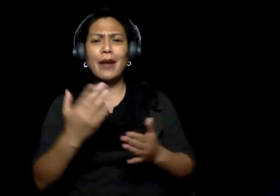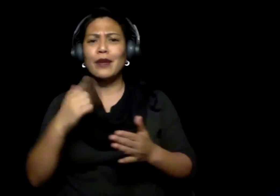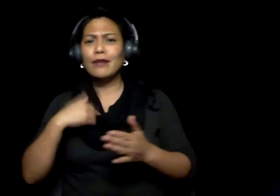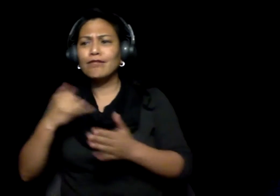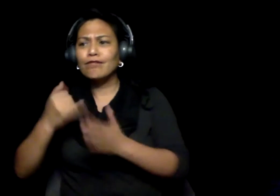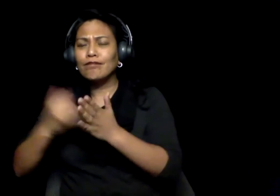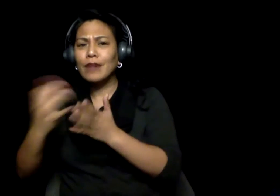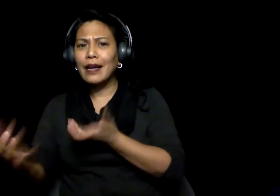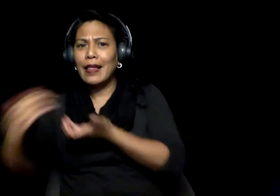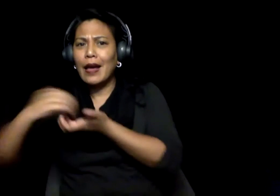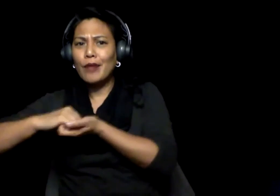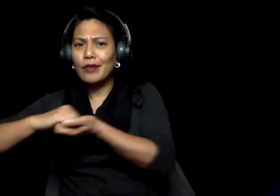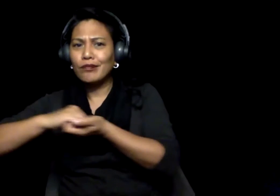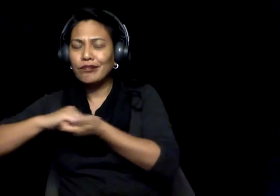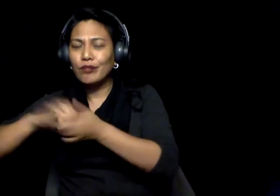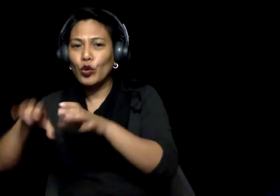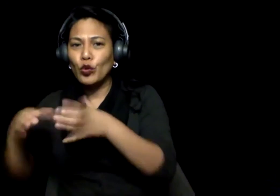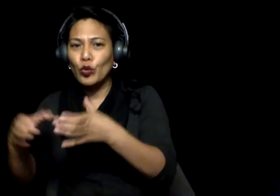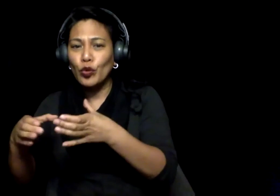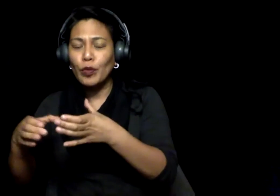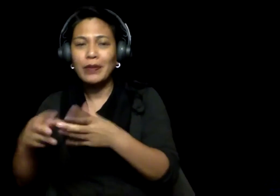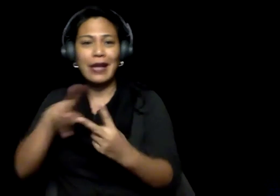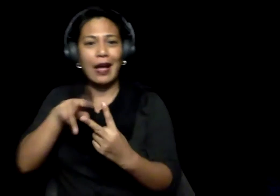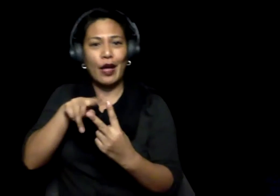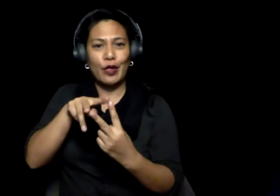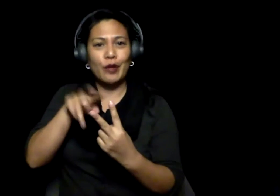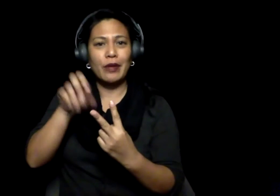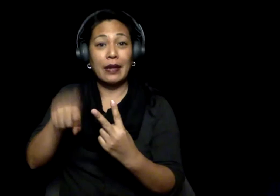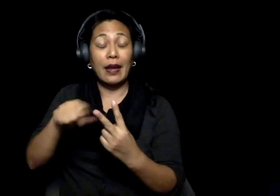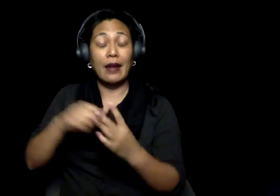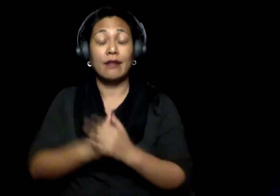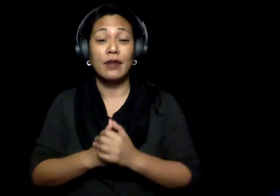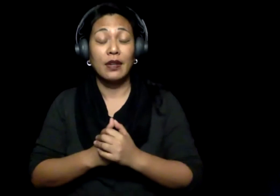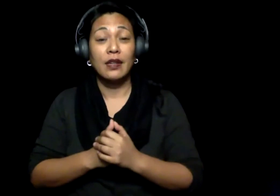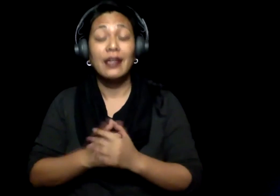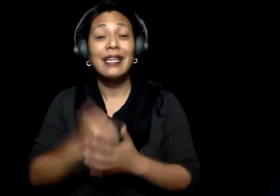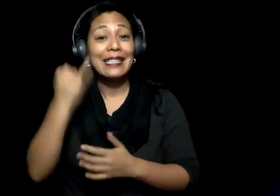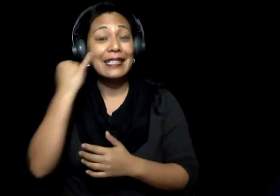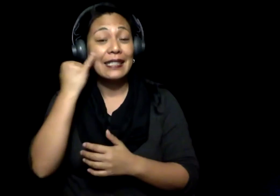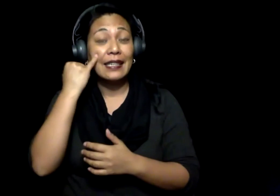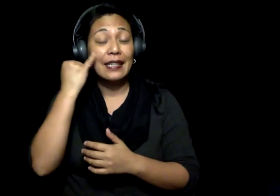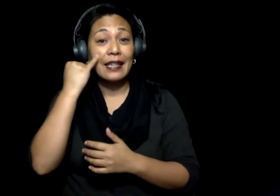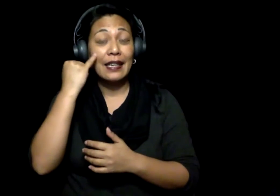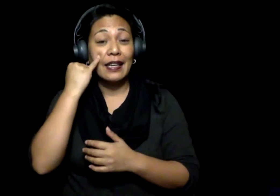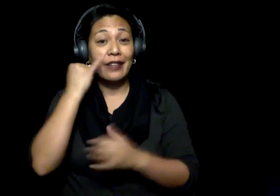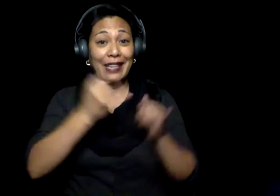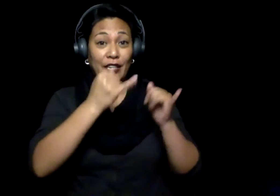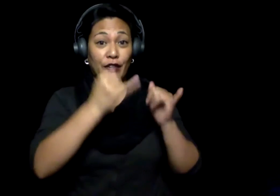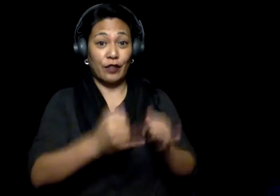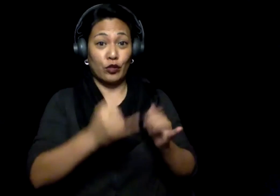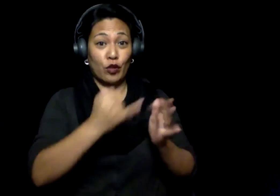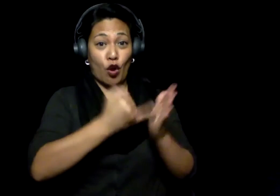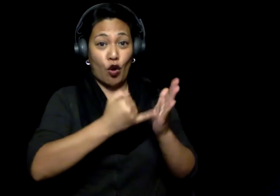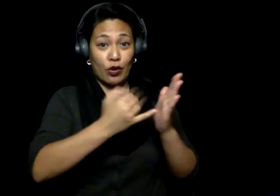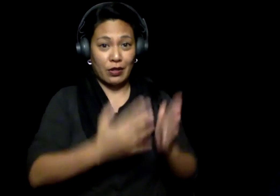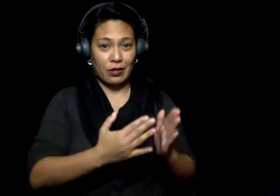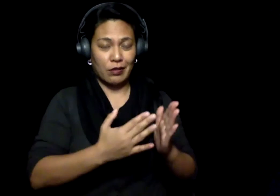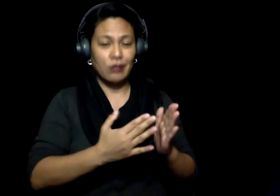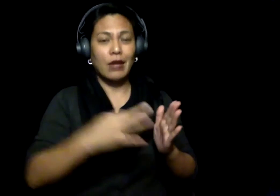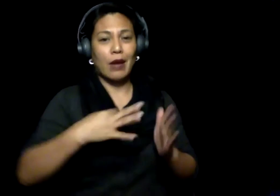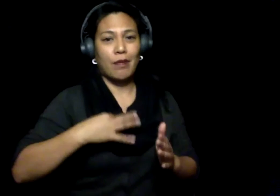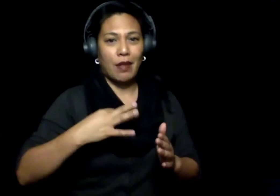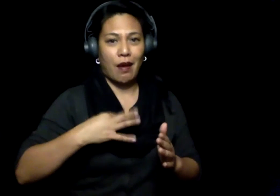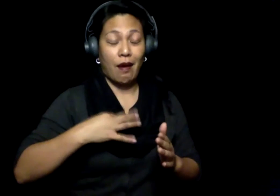go either way. A couple things to think about. If you apply as an individual artist, and if you get a